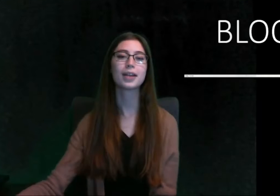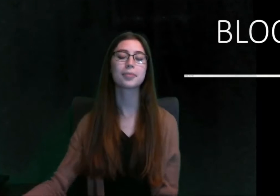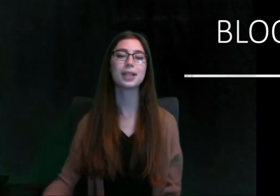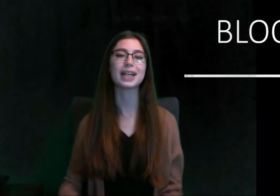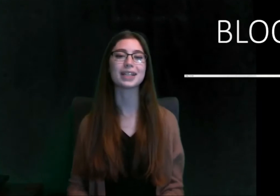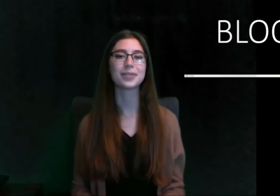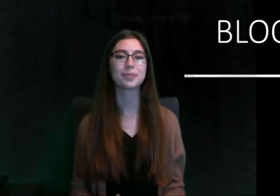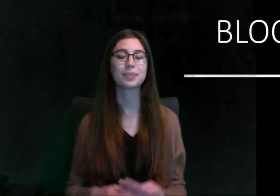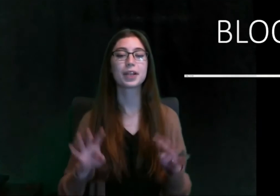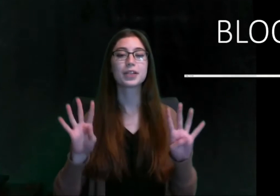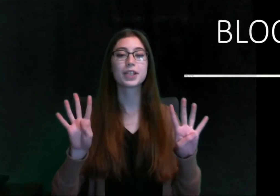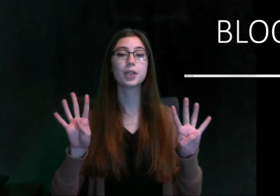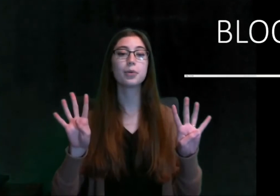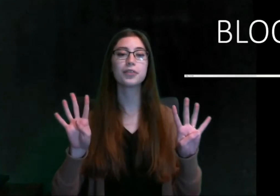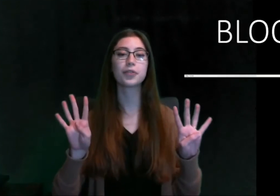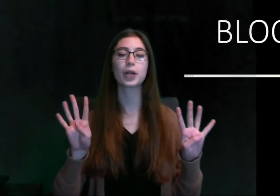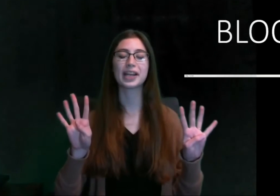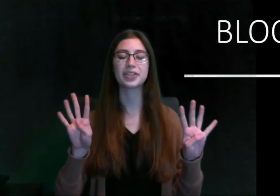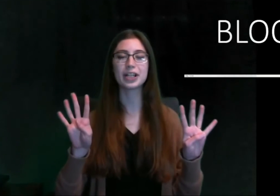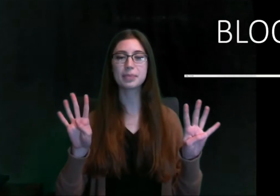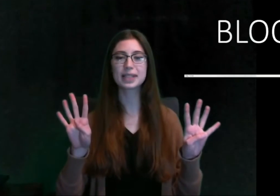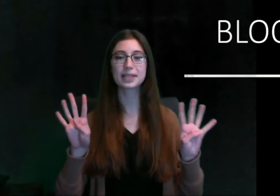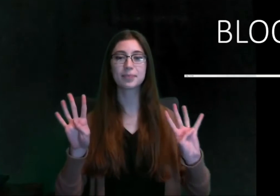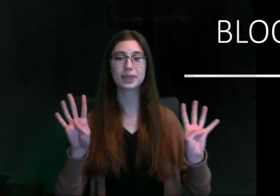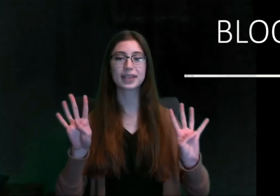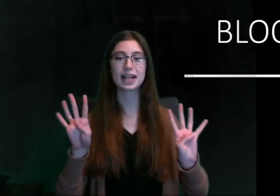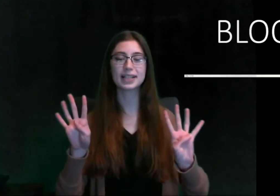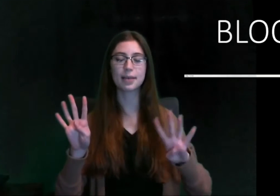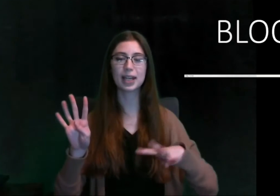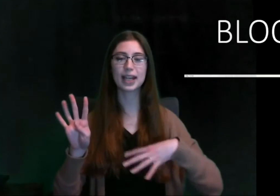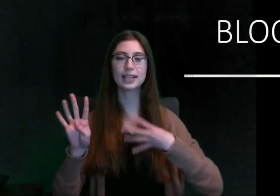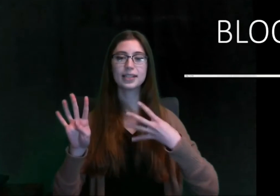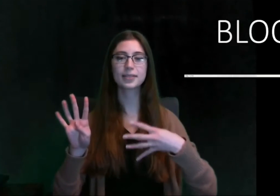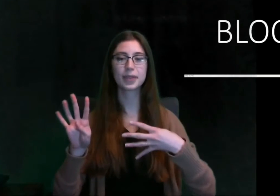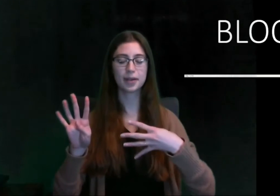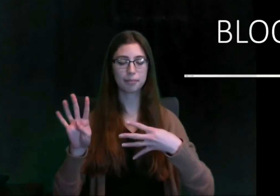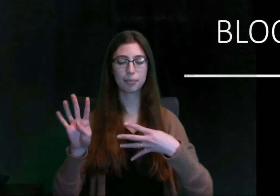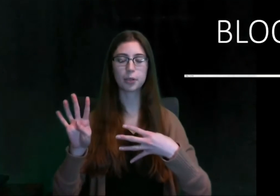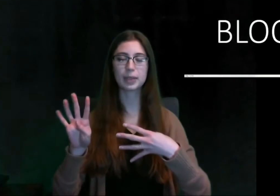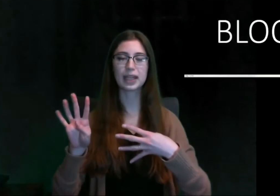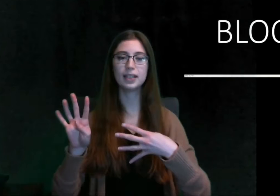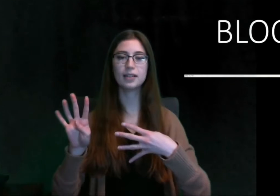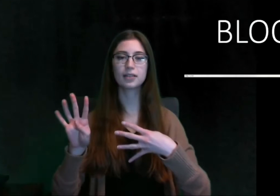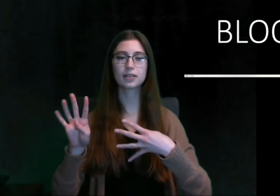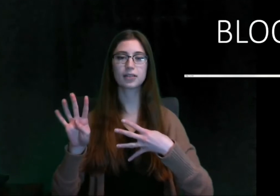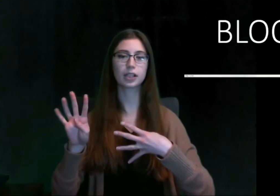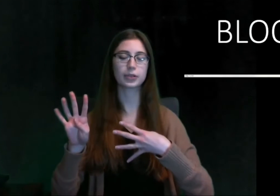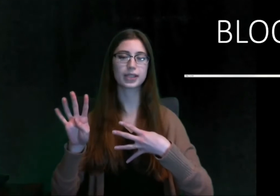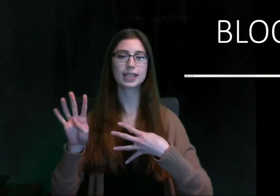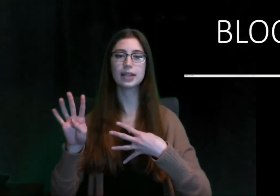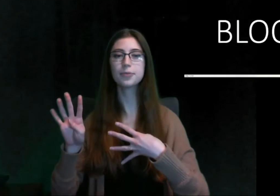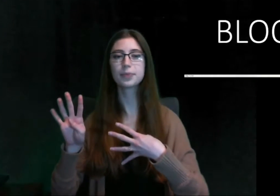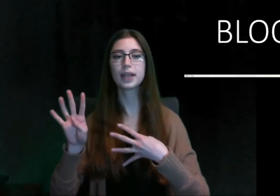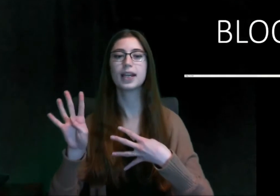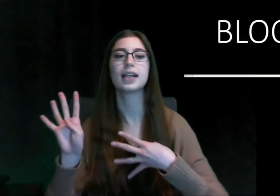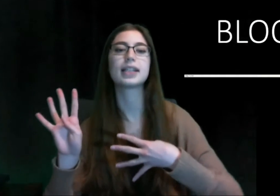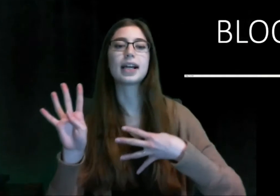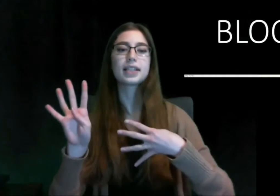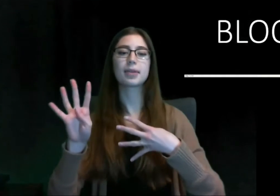Blood. 2 forehand shapes. Non-dominant hand, palm in, closest to you. Non-dominant hand,